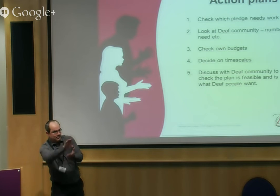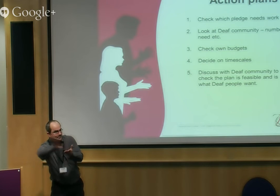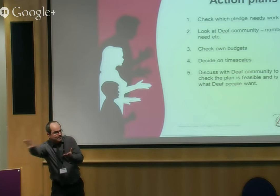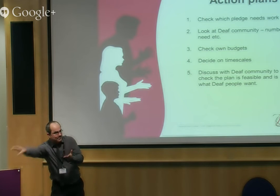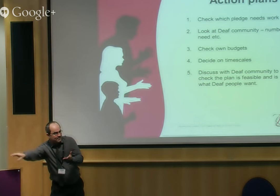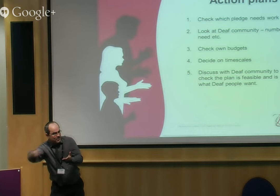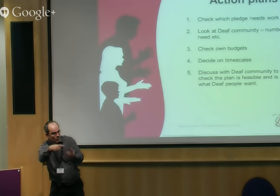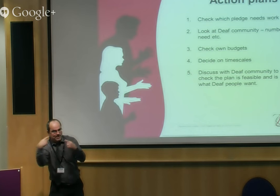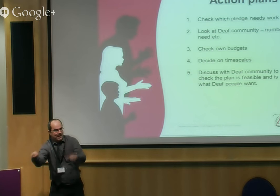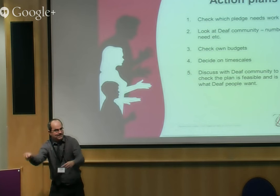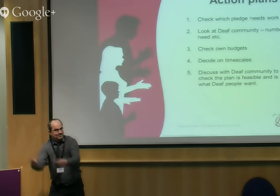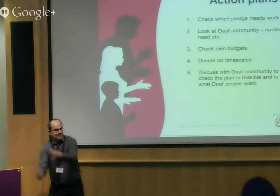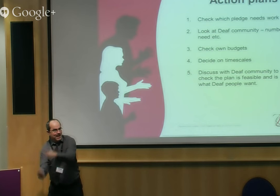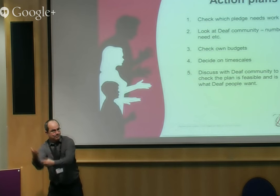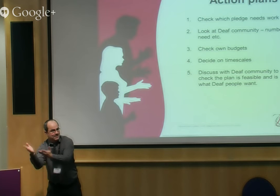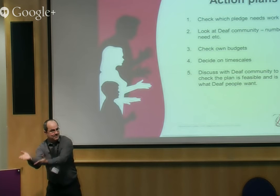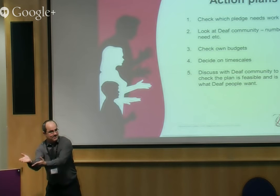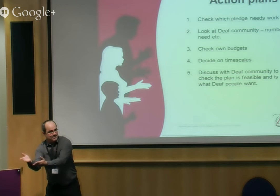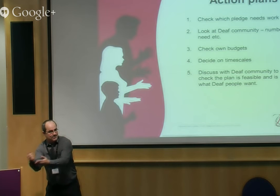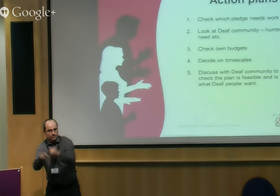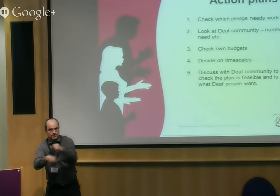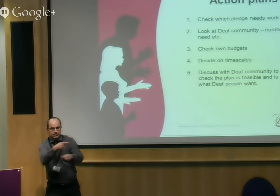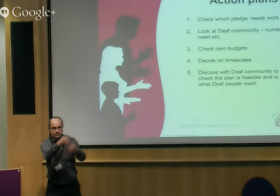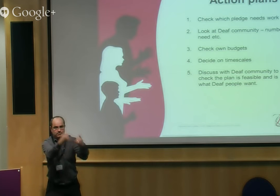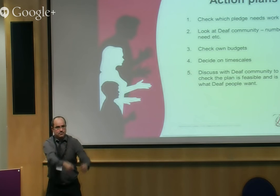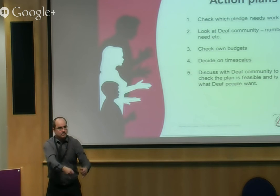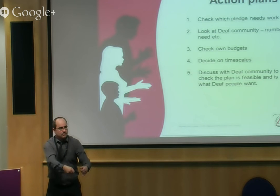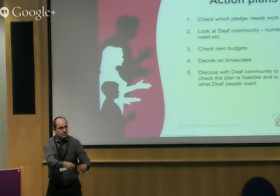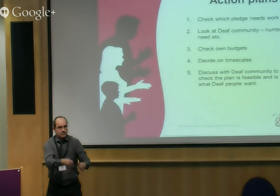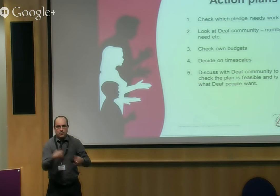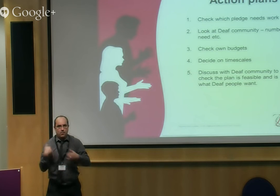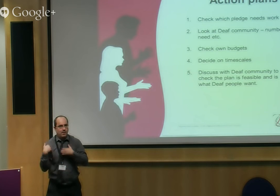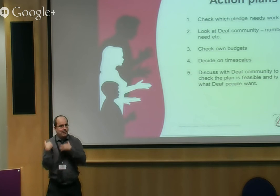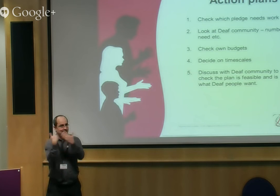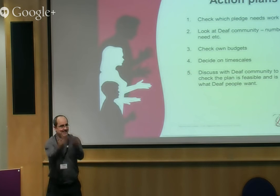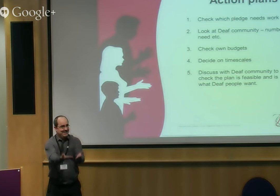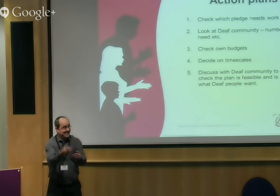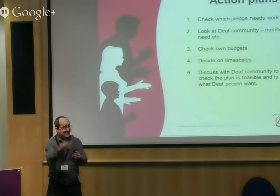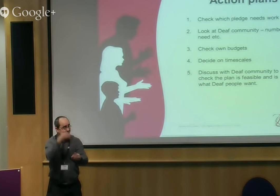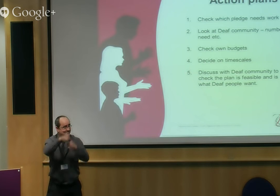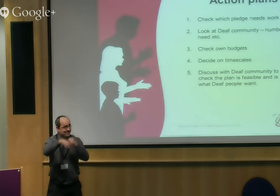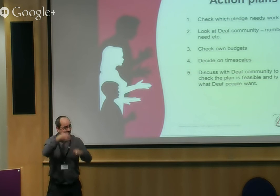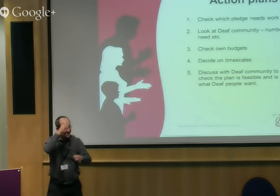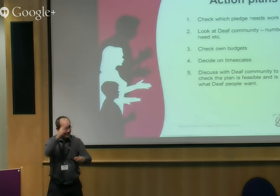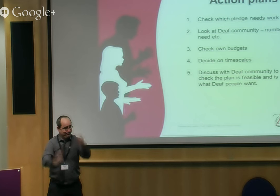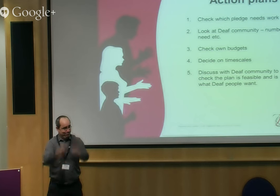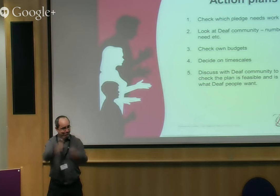on, your primary fund is the council. The council signed the charter, you're failing your duty to what